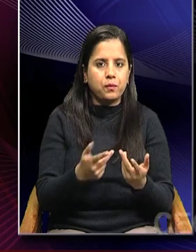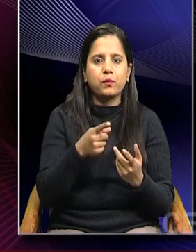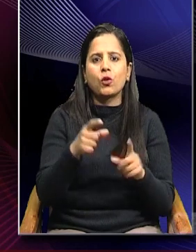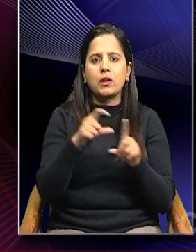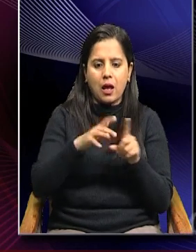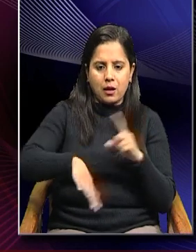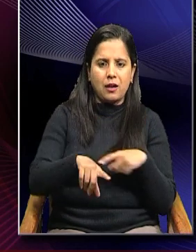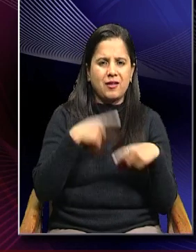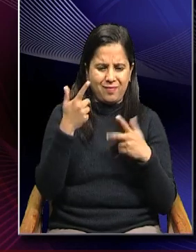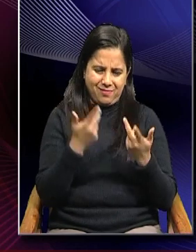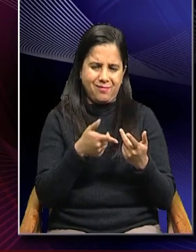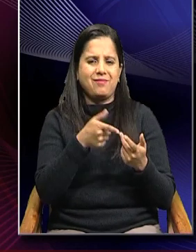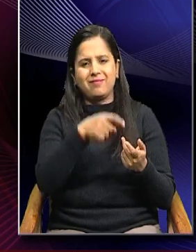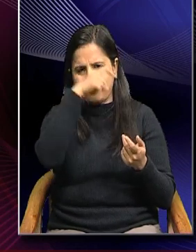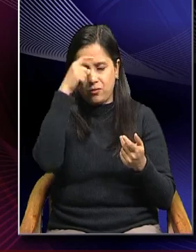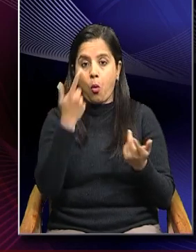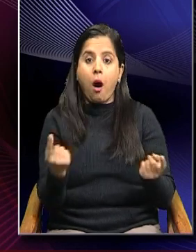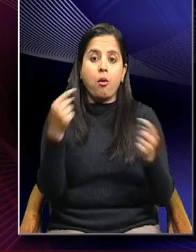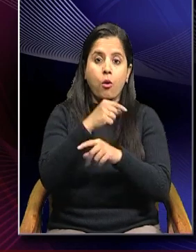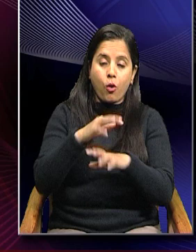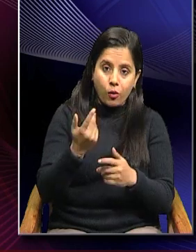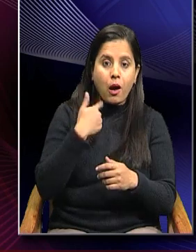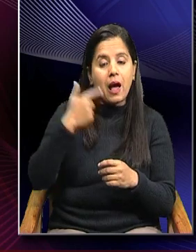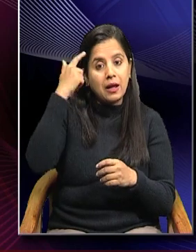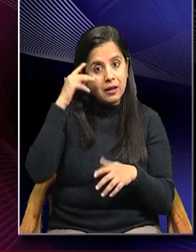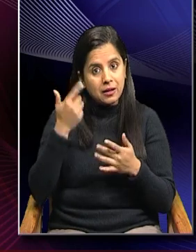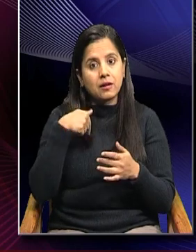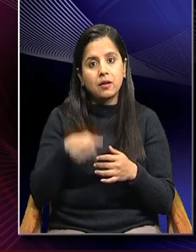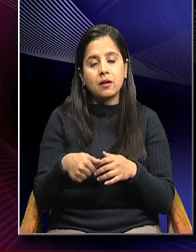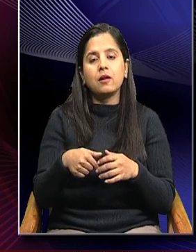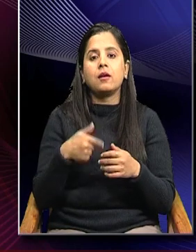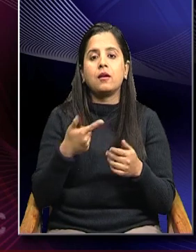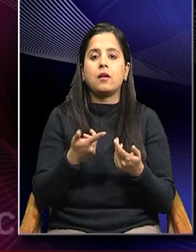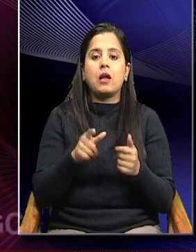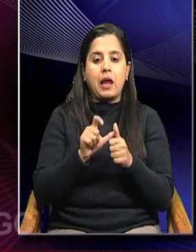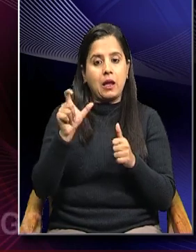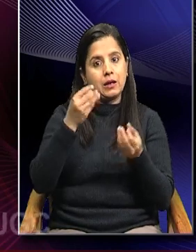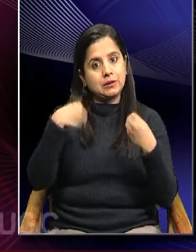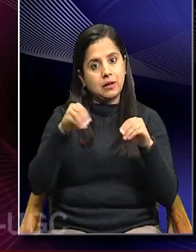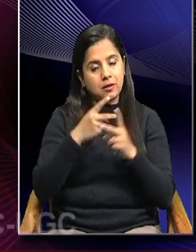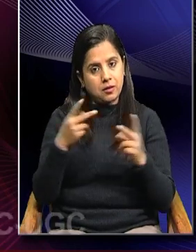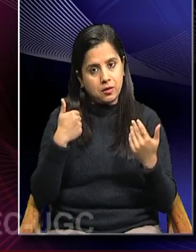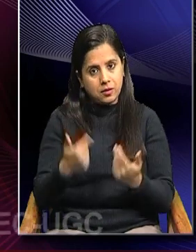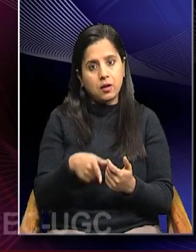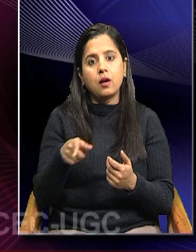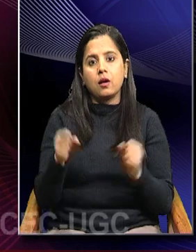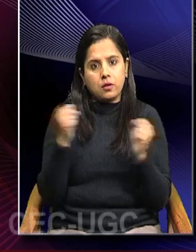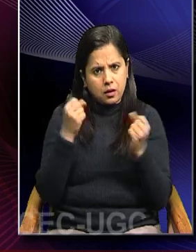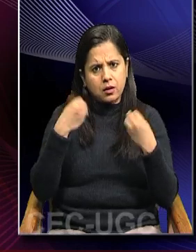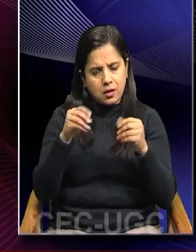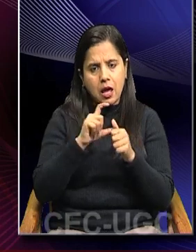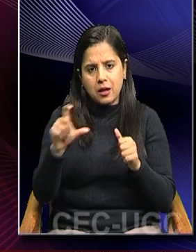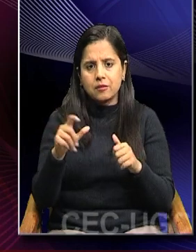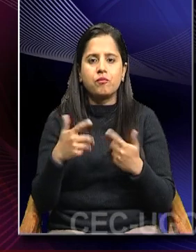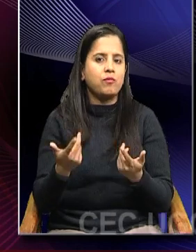in Delhi. Or it can be vice versa. I cannot think of selling air conditioners in the winters. In the month